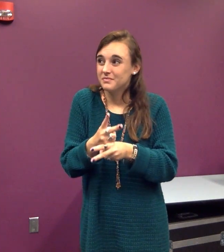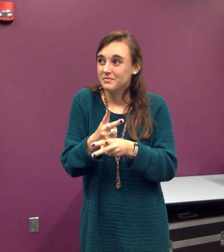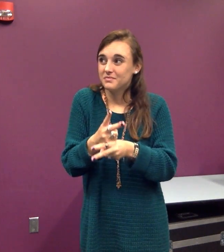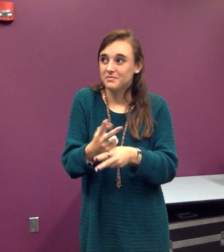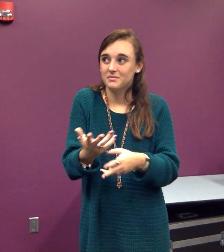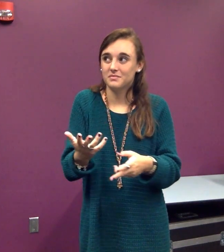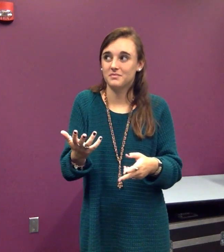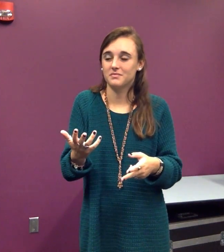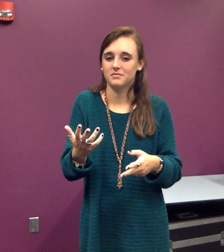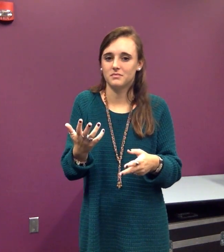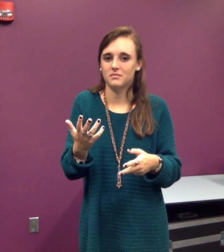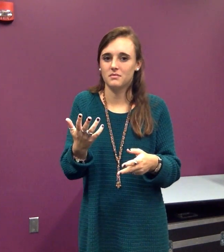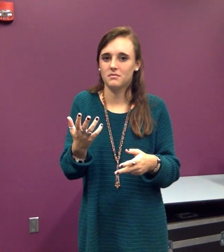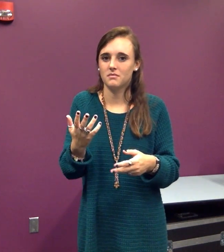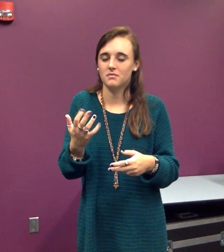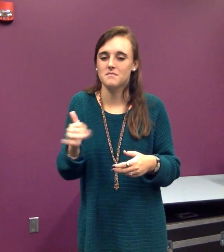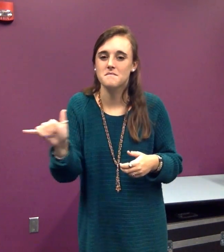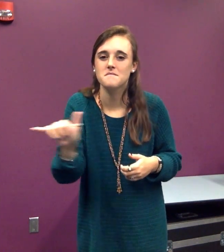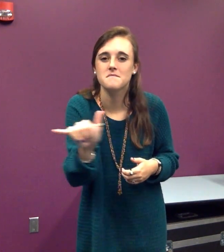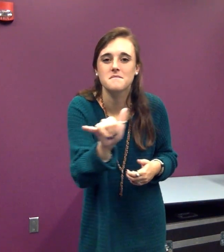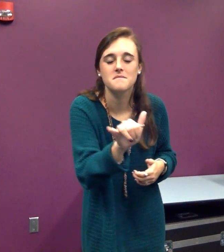blue and the side green.